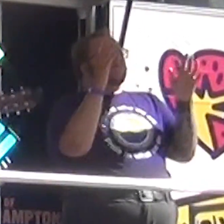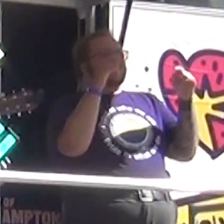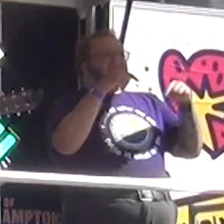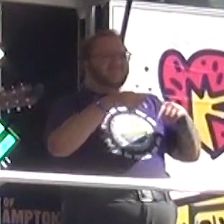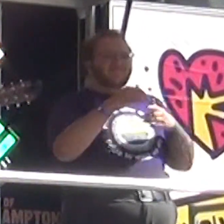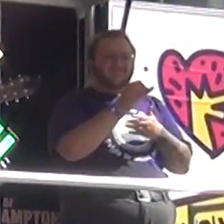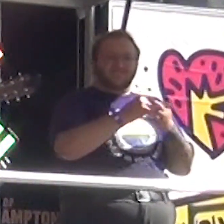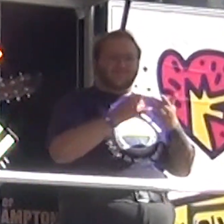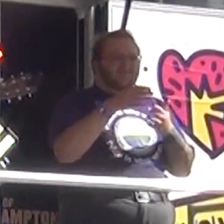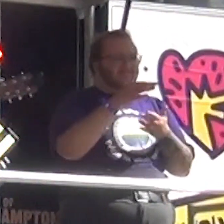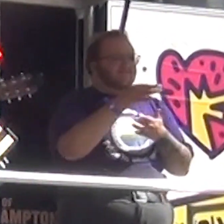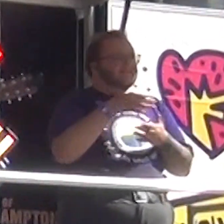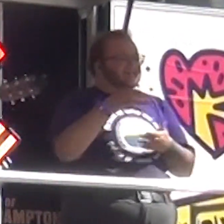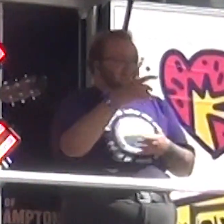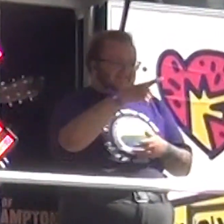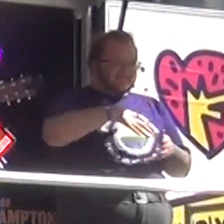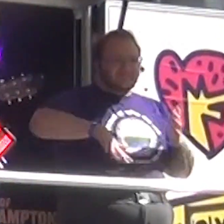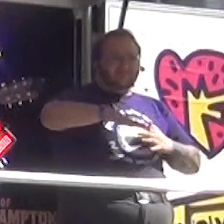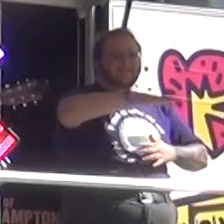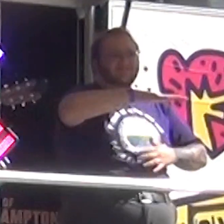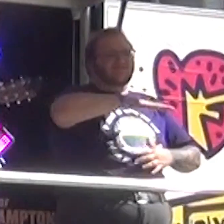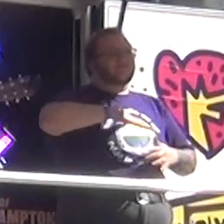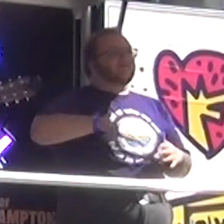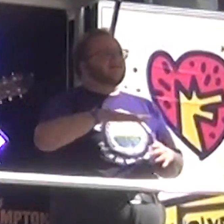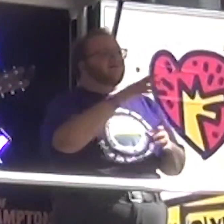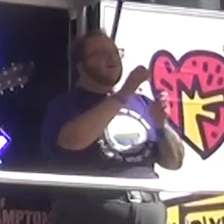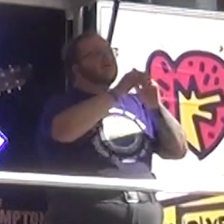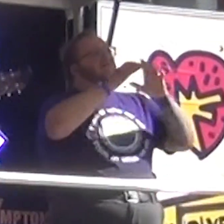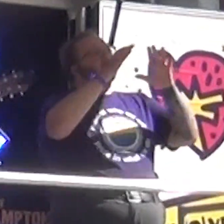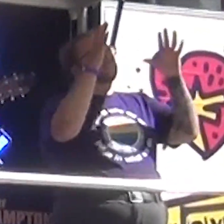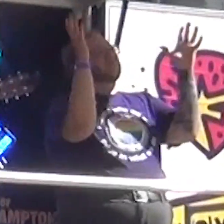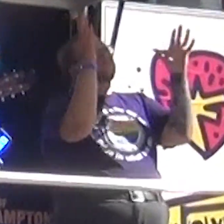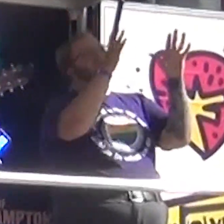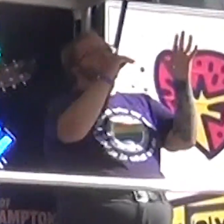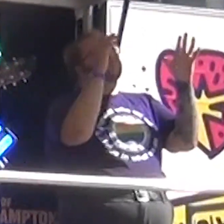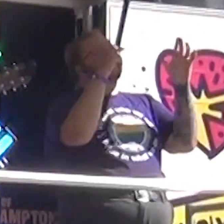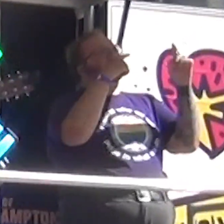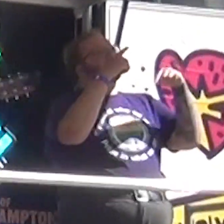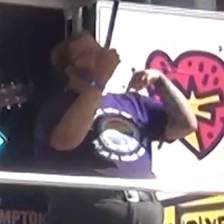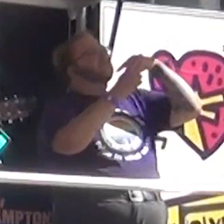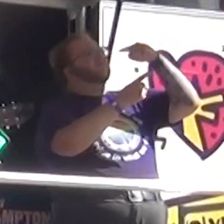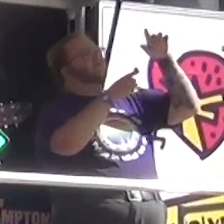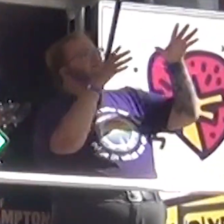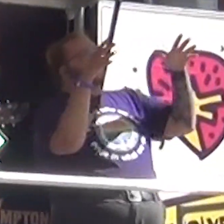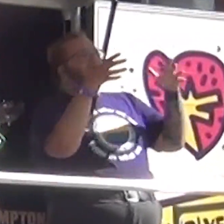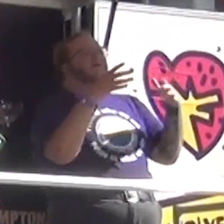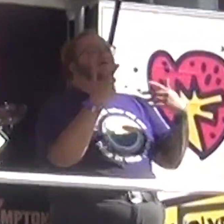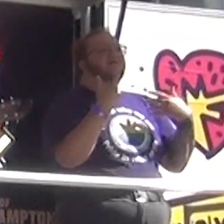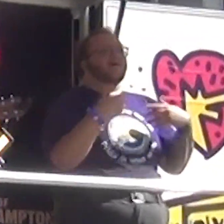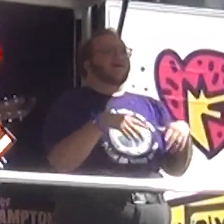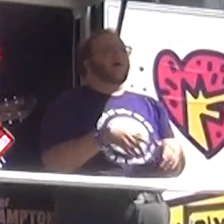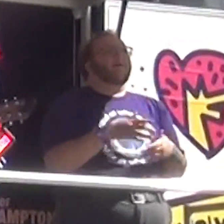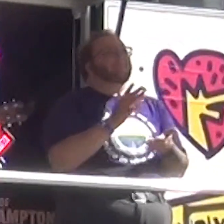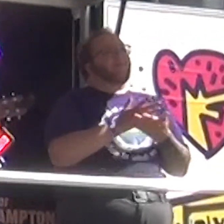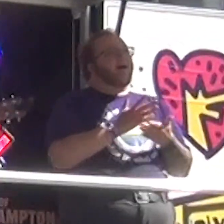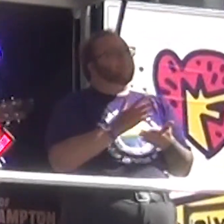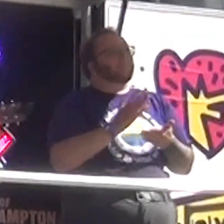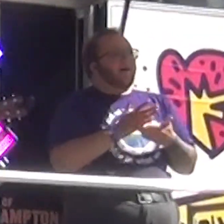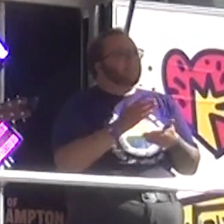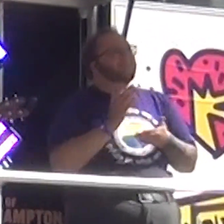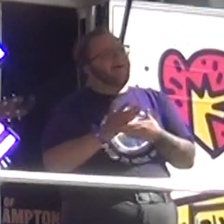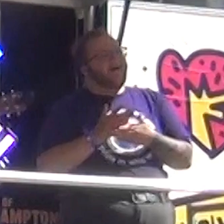in your head. Ooh, ooh, ooh. Ba, ba, ba.